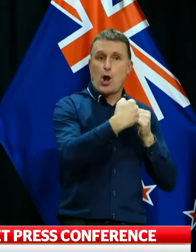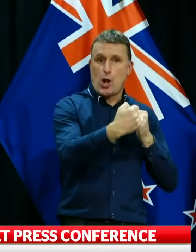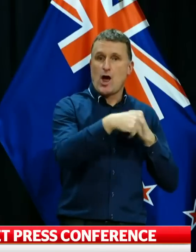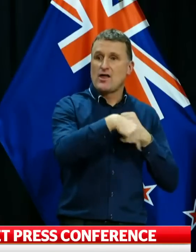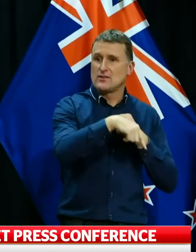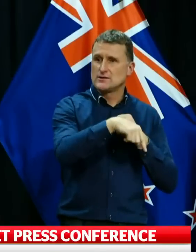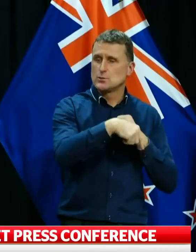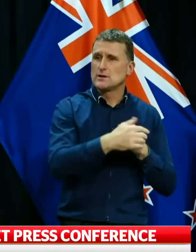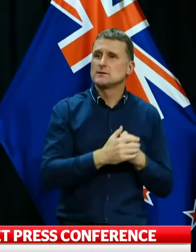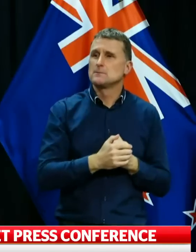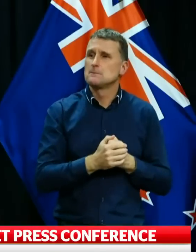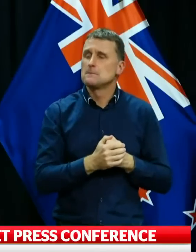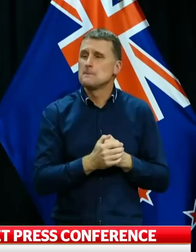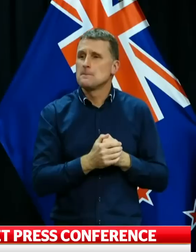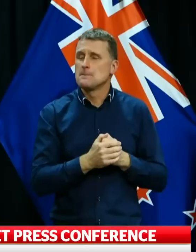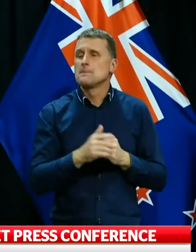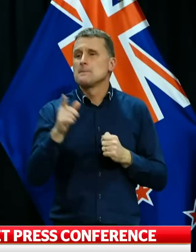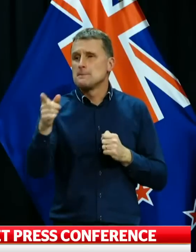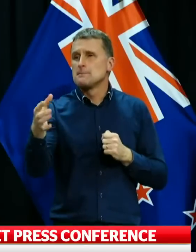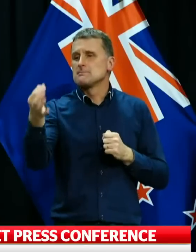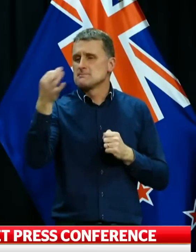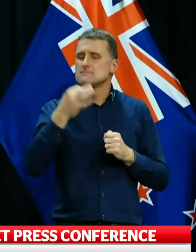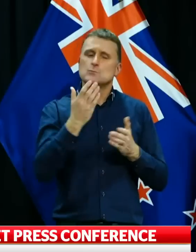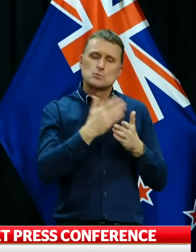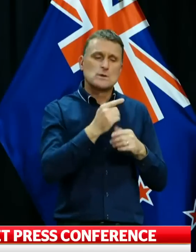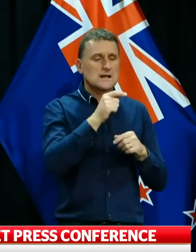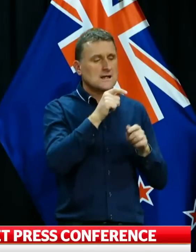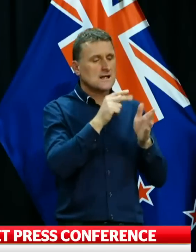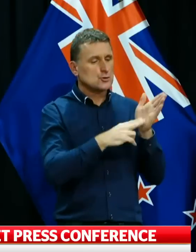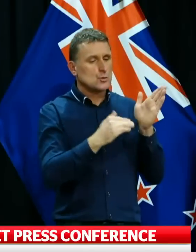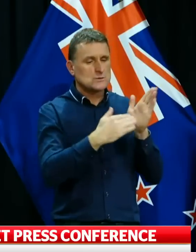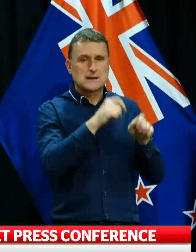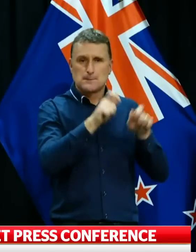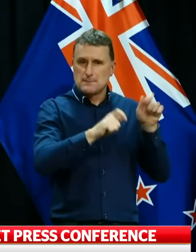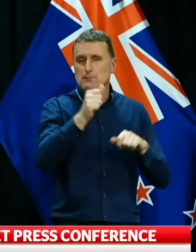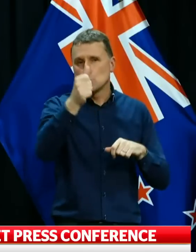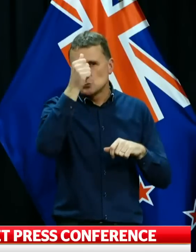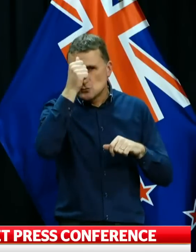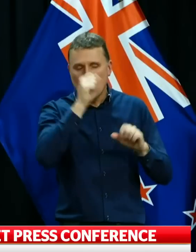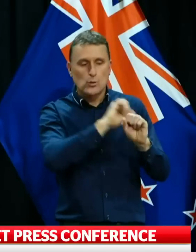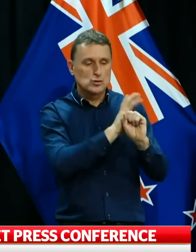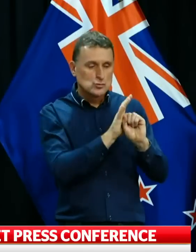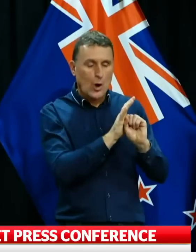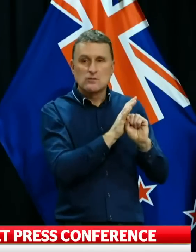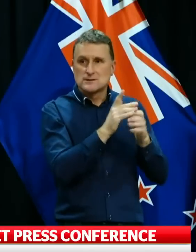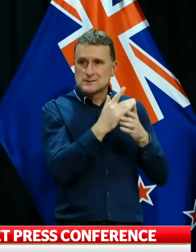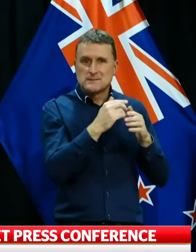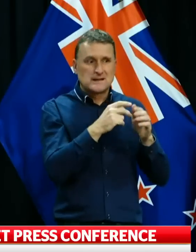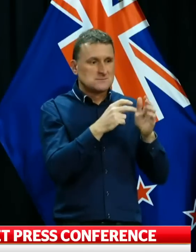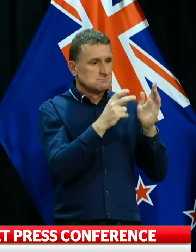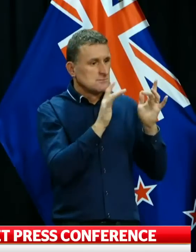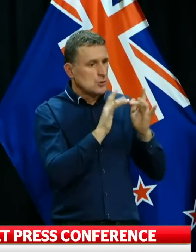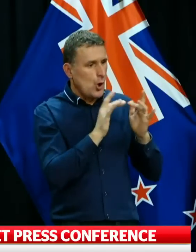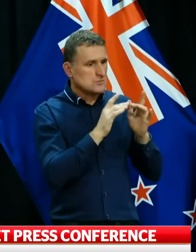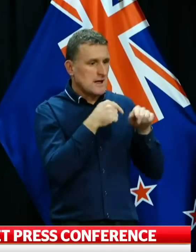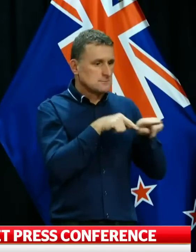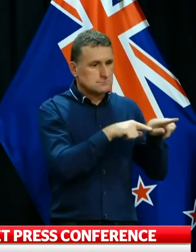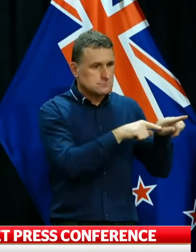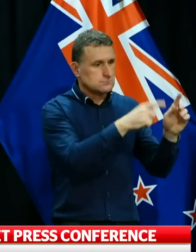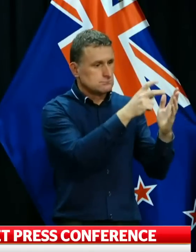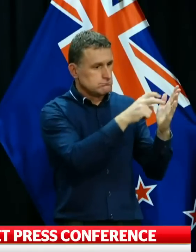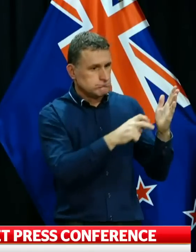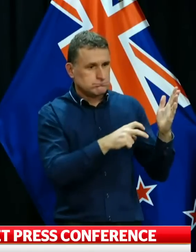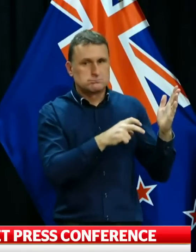be something New Zealanders are familiar with from the experience would be somewhat similar to what we've had the last couple of years? Broadly, but because of